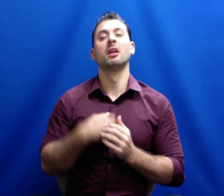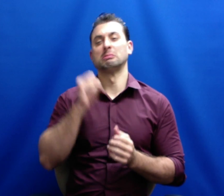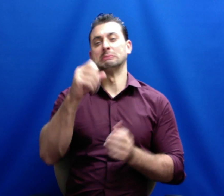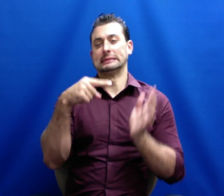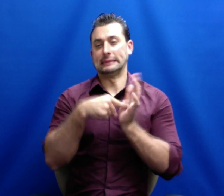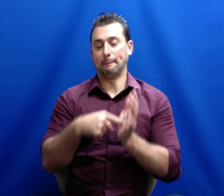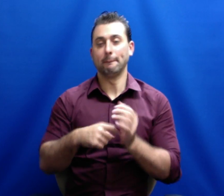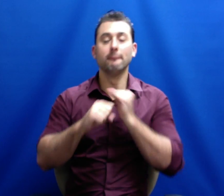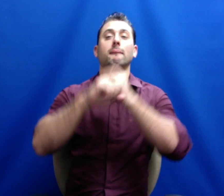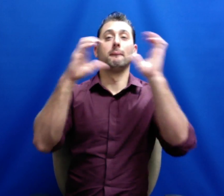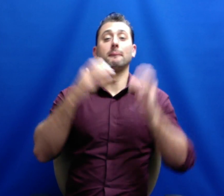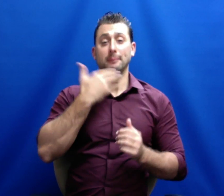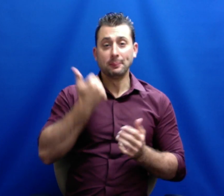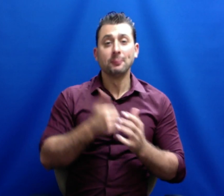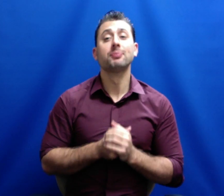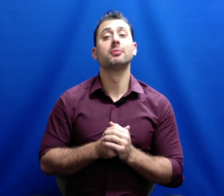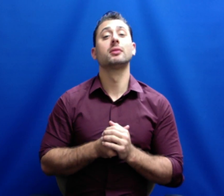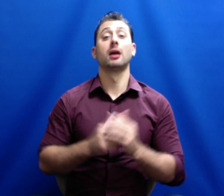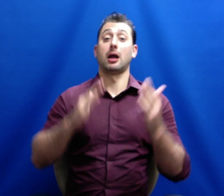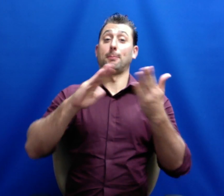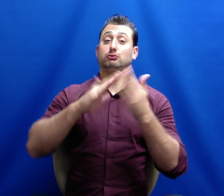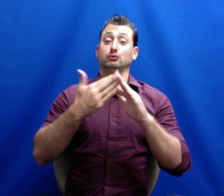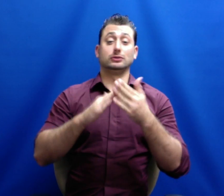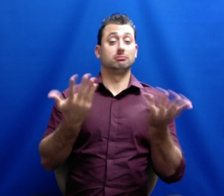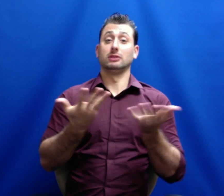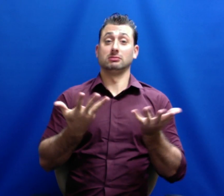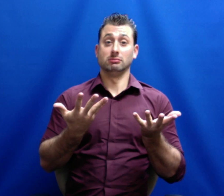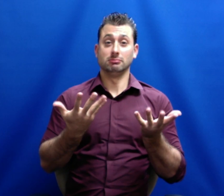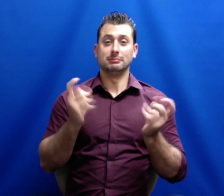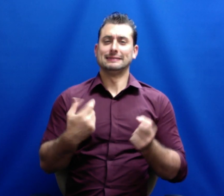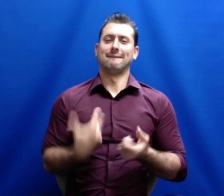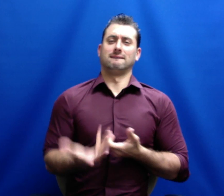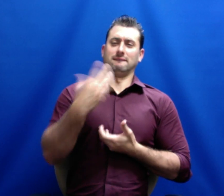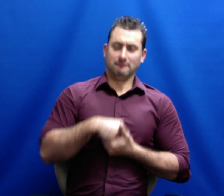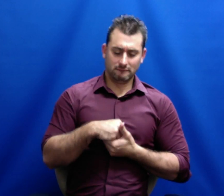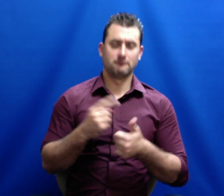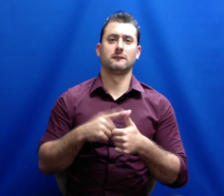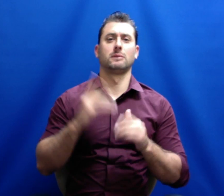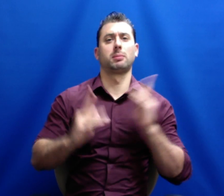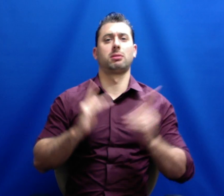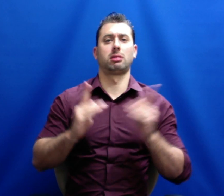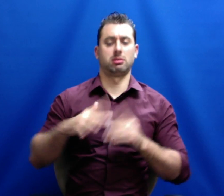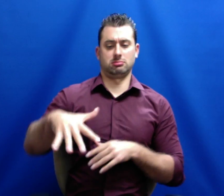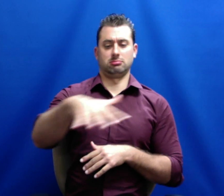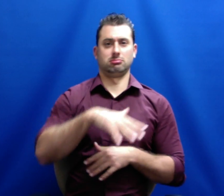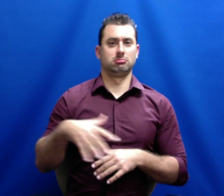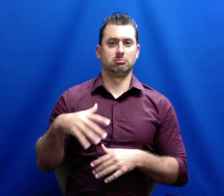One example of community, better to give examples of community. It involves people, first and foremost. You need